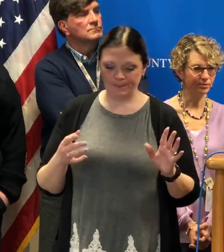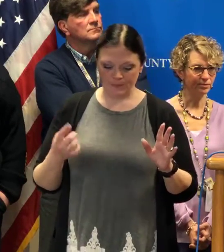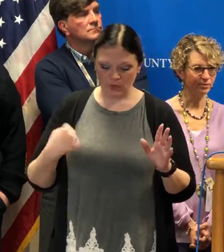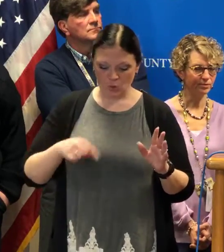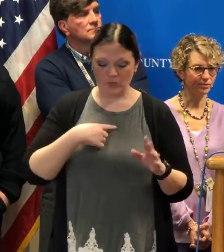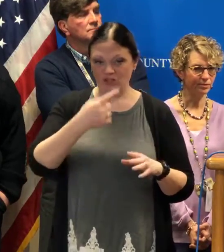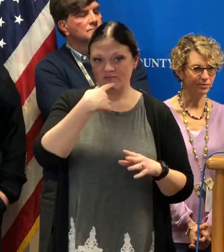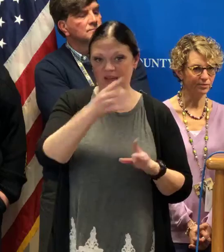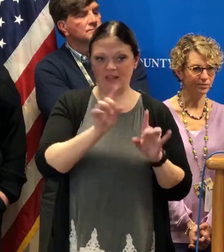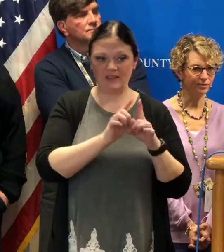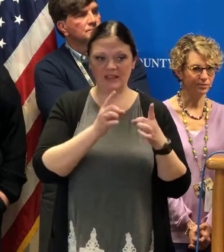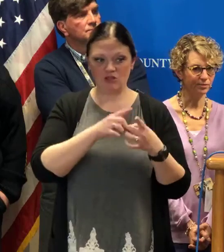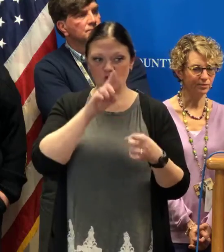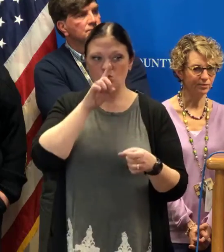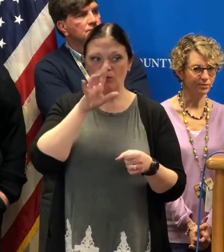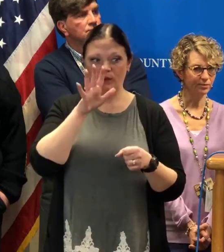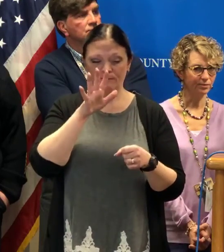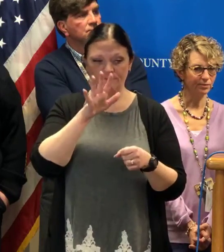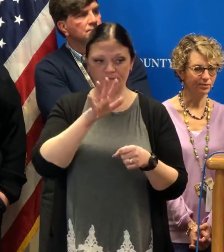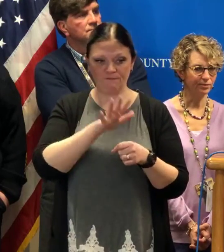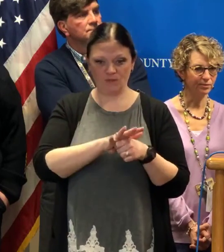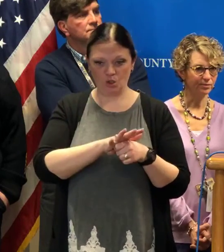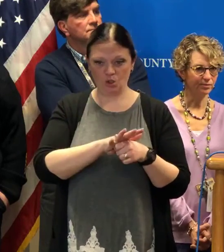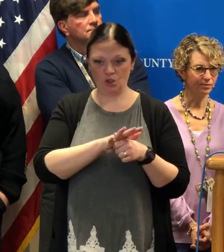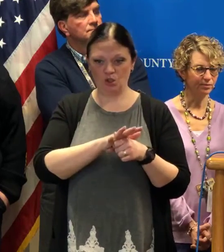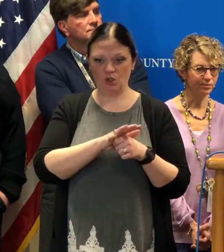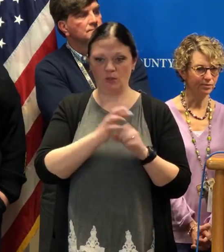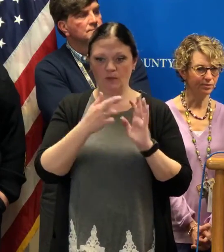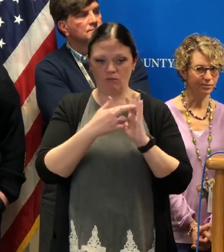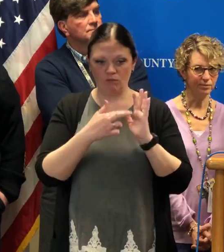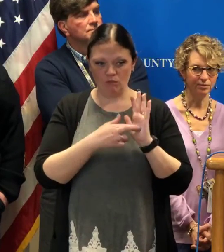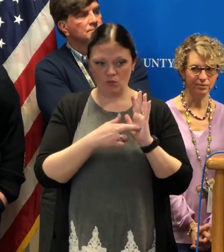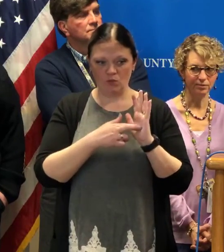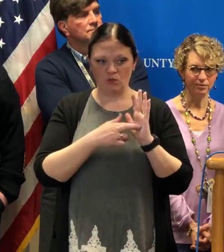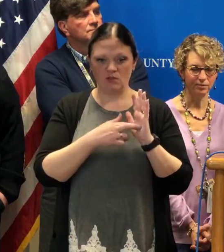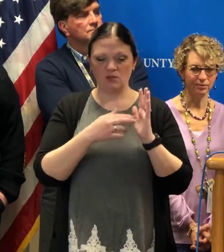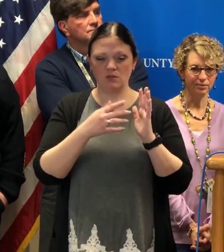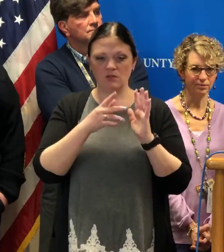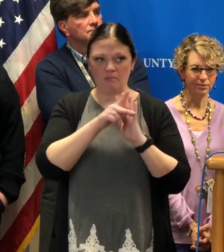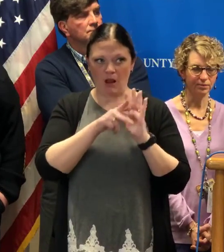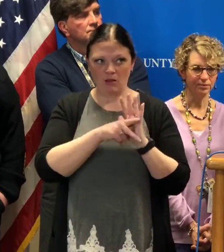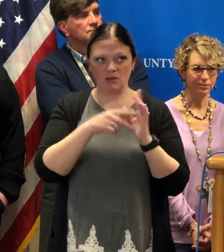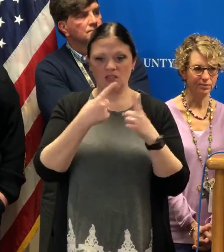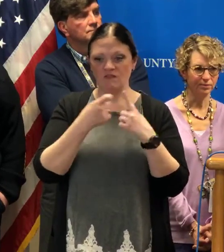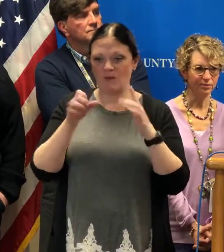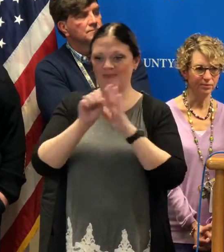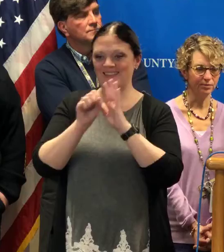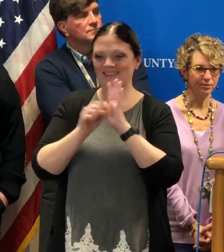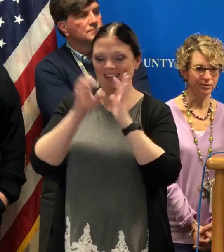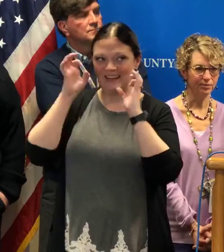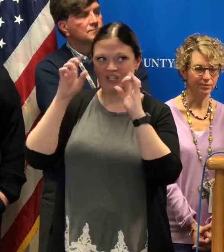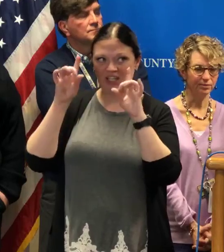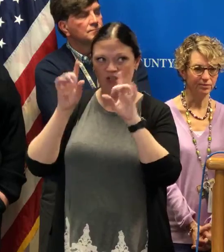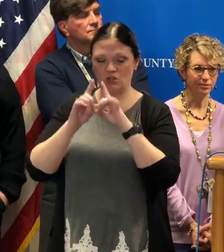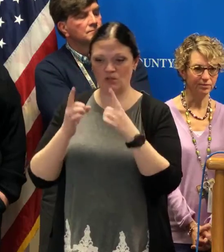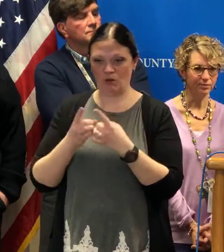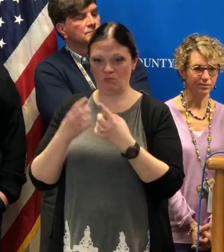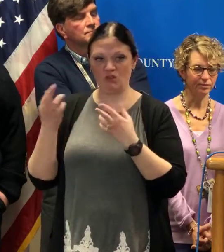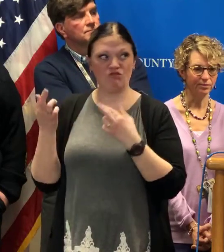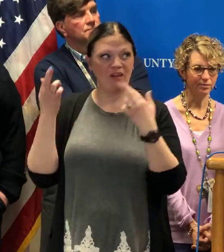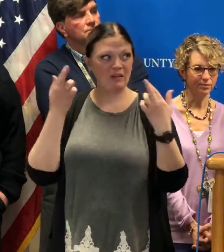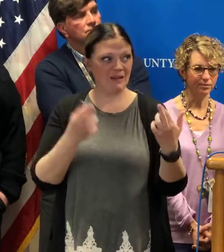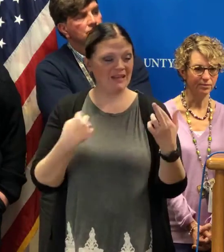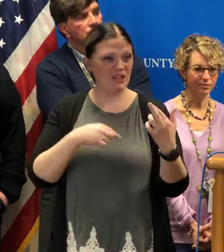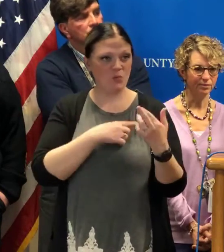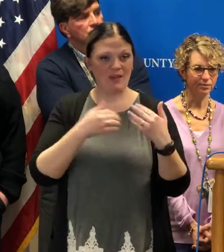telling the school districts to confirm the directives and guidance from the state education department. And as we noted, the recommendations